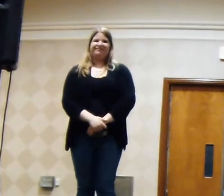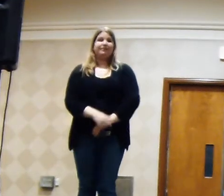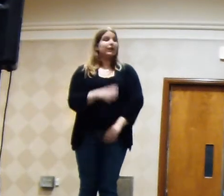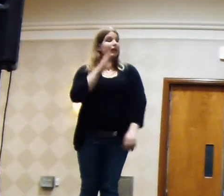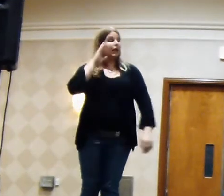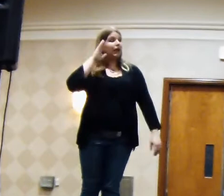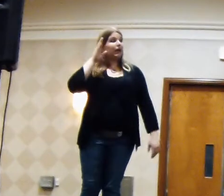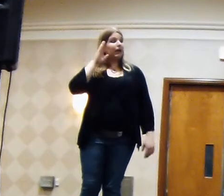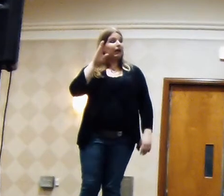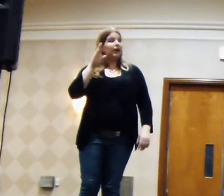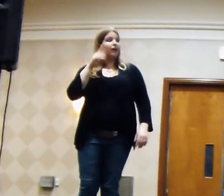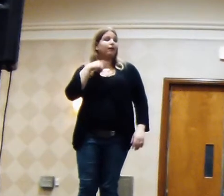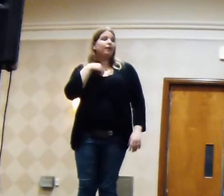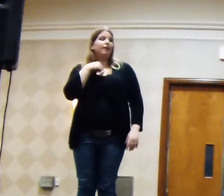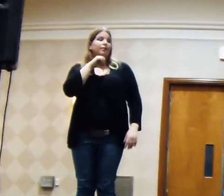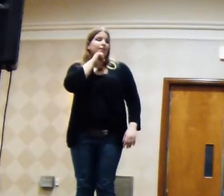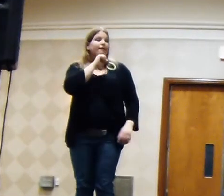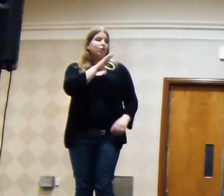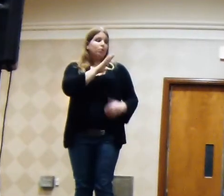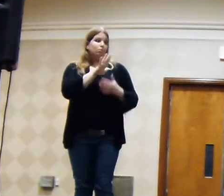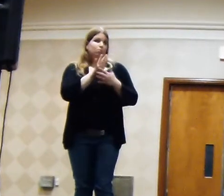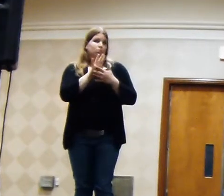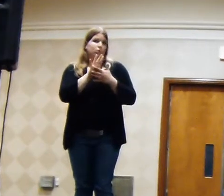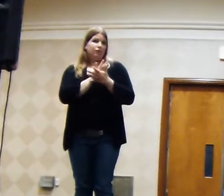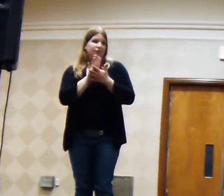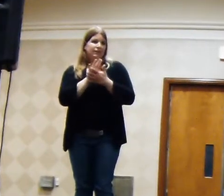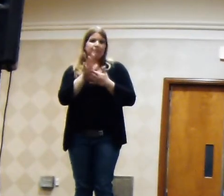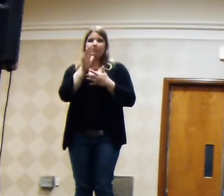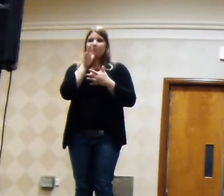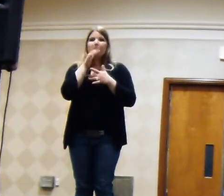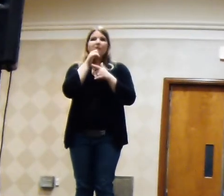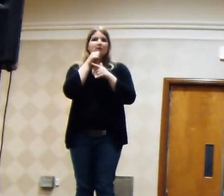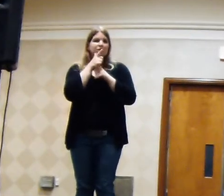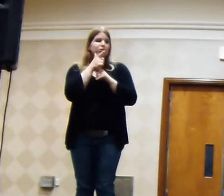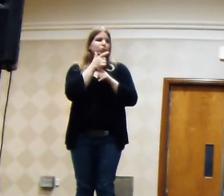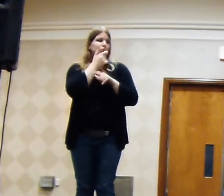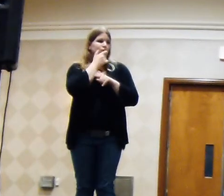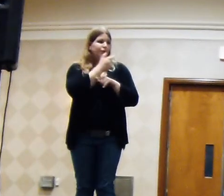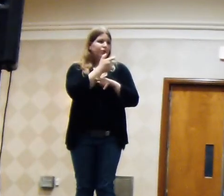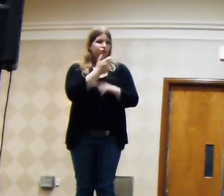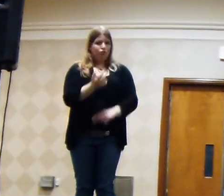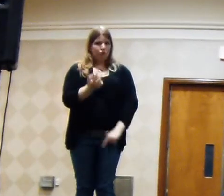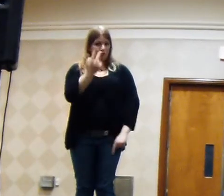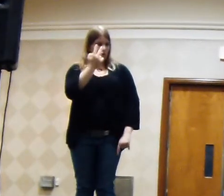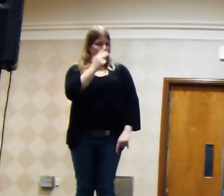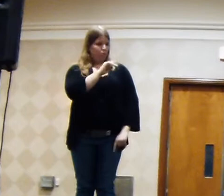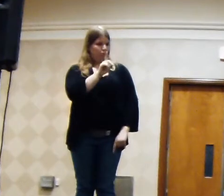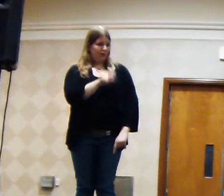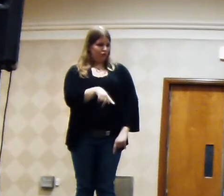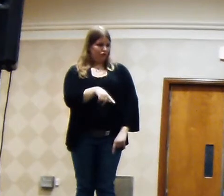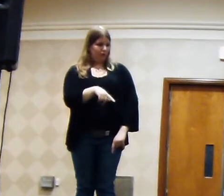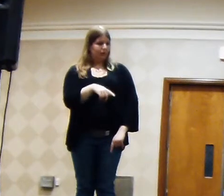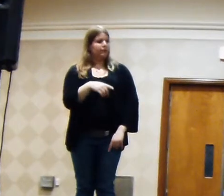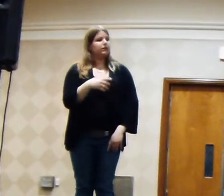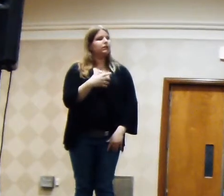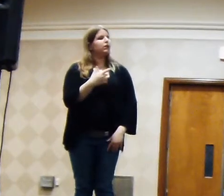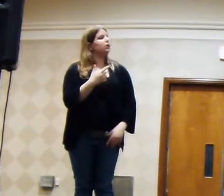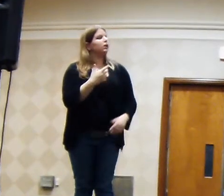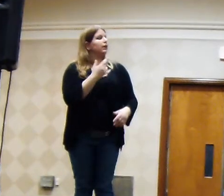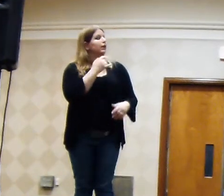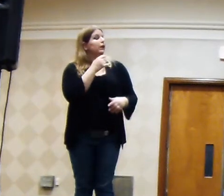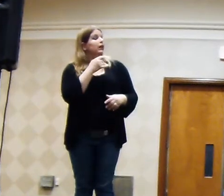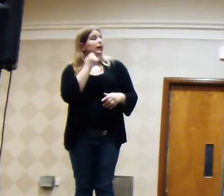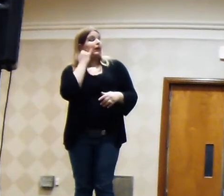Yeah. I'm a big fan. I love your movies, and my mom and sister watch your shows. So I got two questions. If you weren't an actor, what would you be